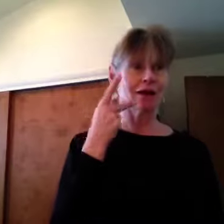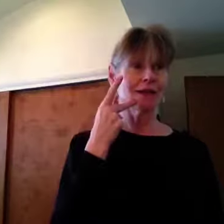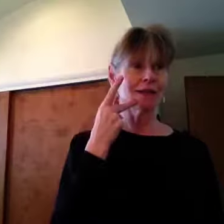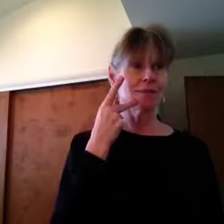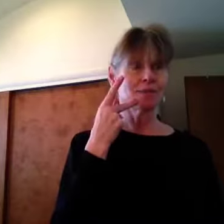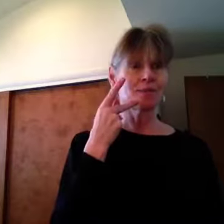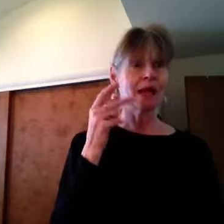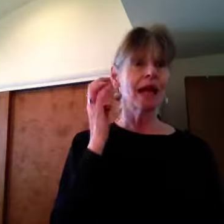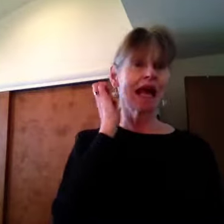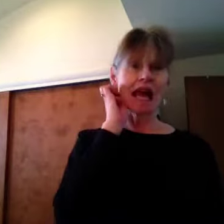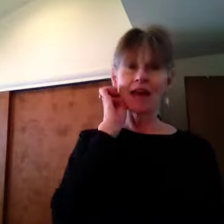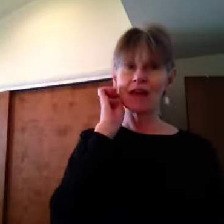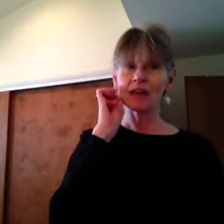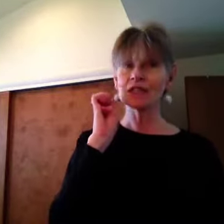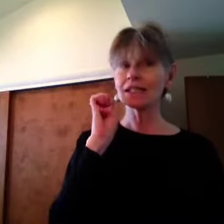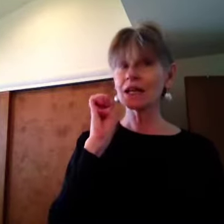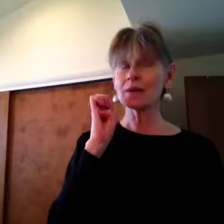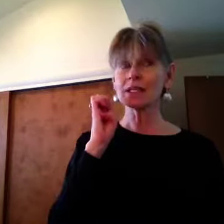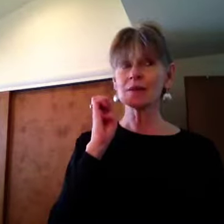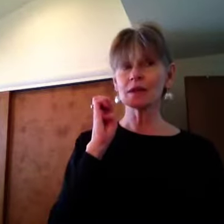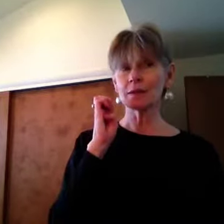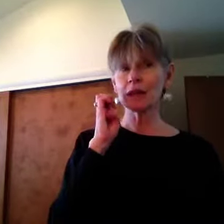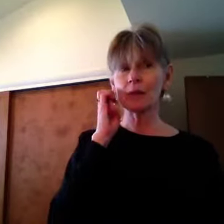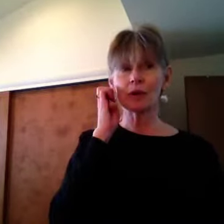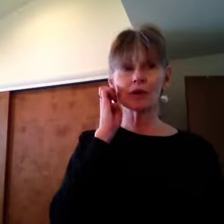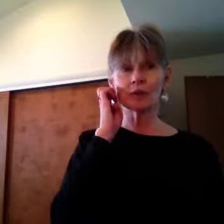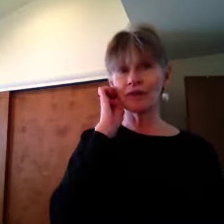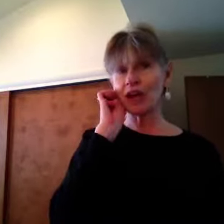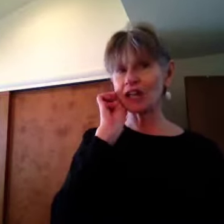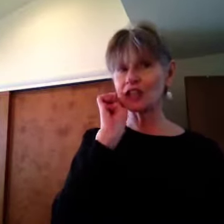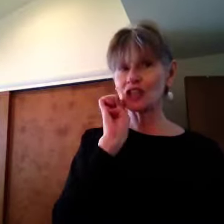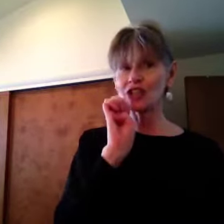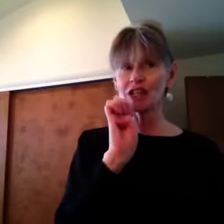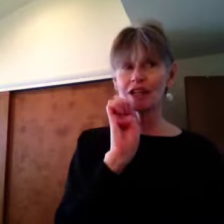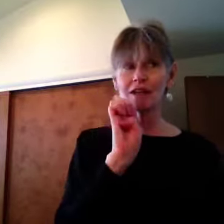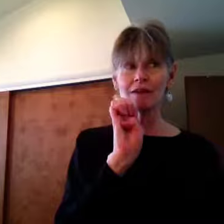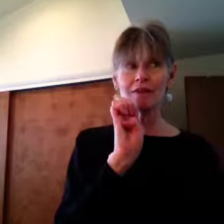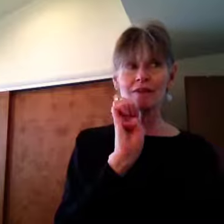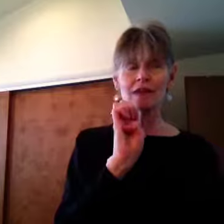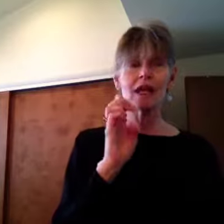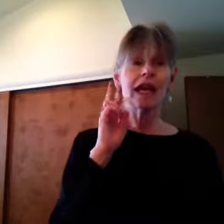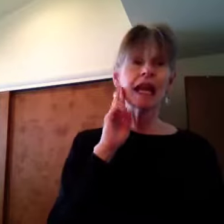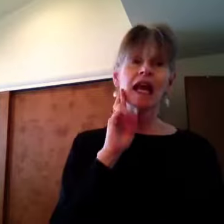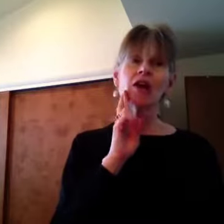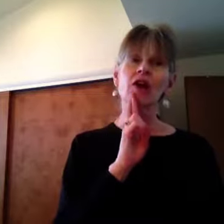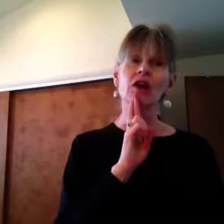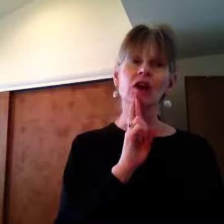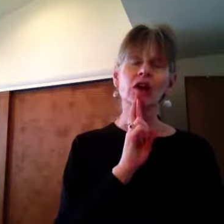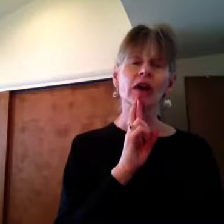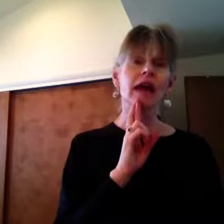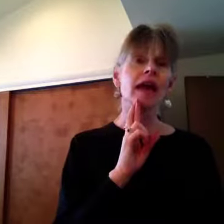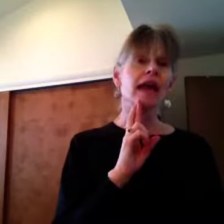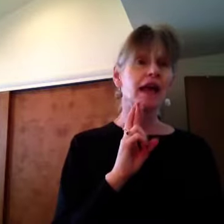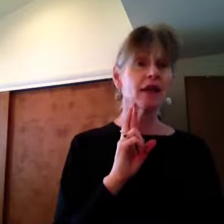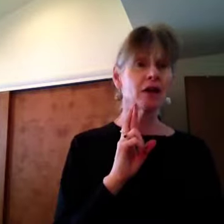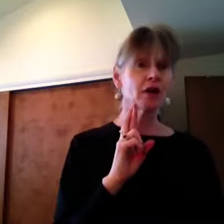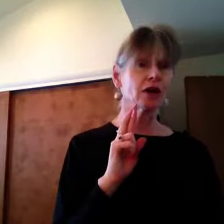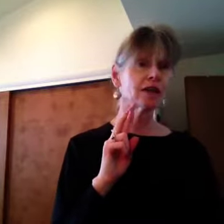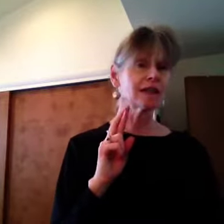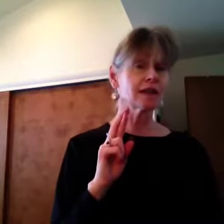parent. And then just like we did with the male portion, we've got she and her. And then hers is a